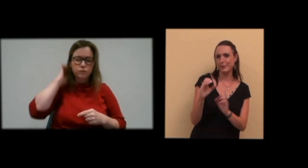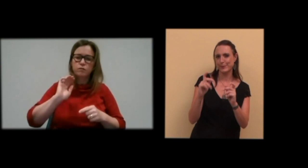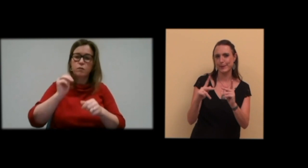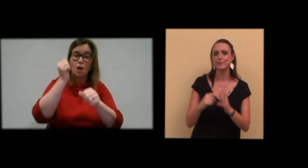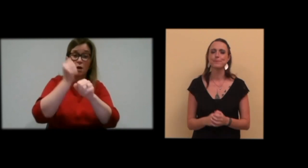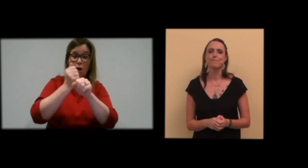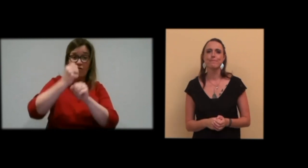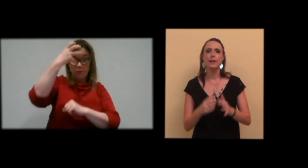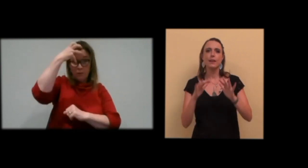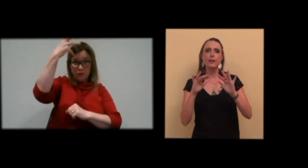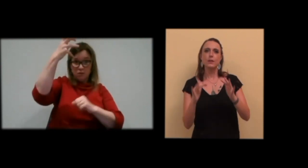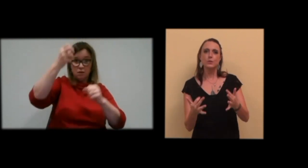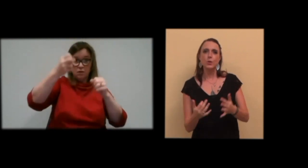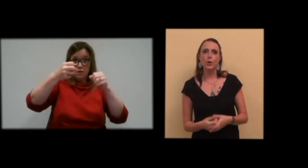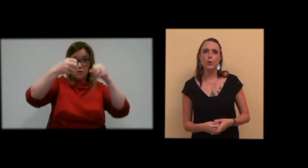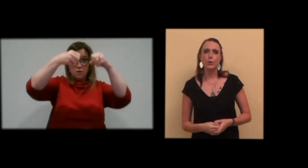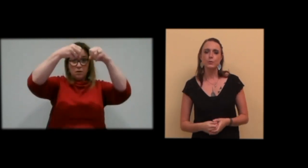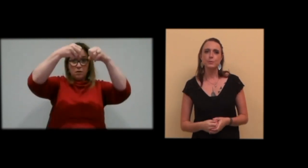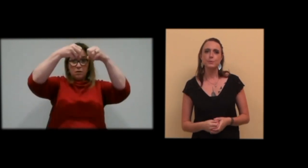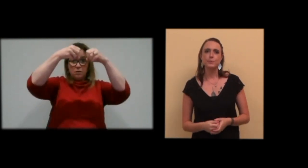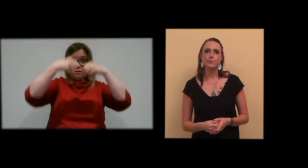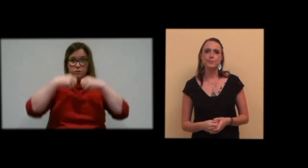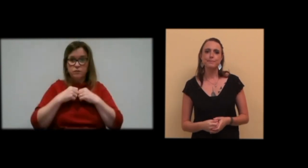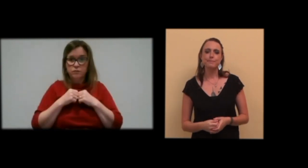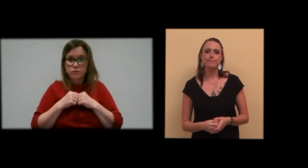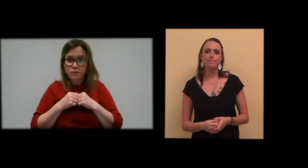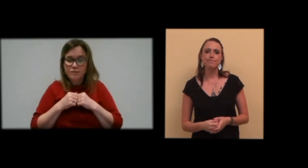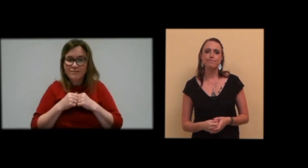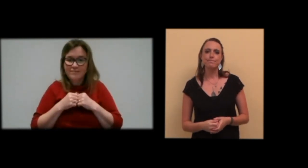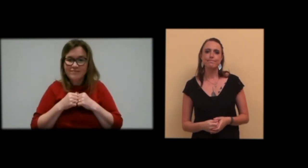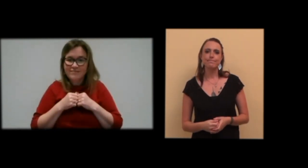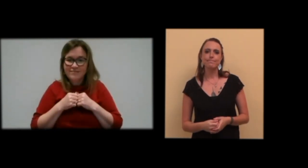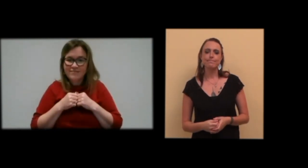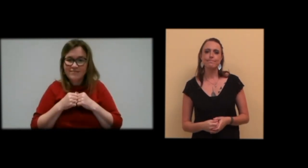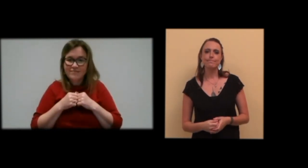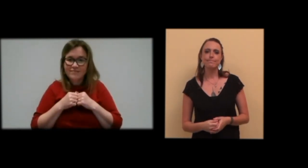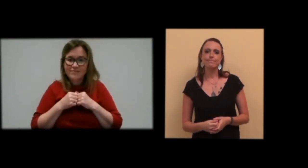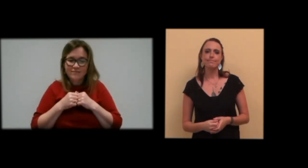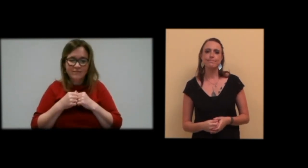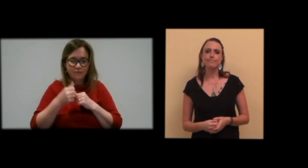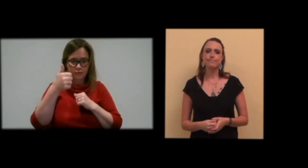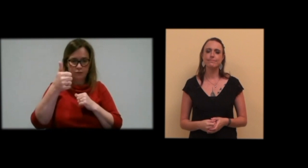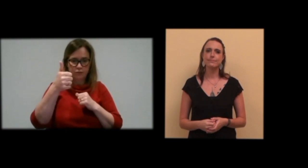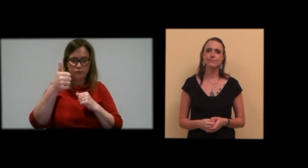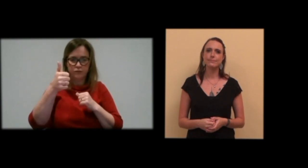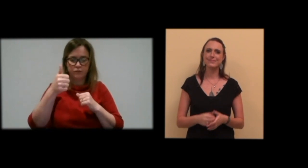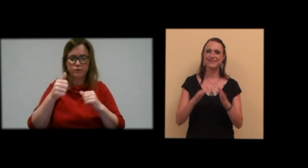I'll just repeat, I'll just go back a little bit. Okay, so